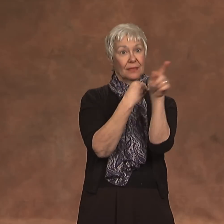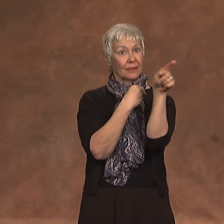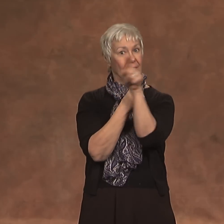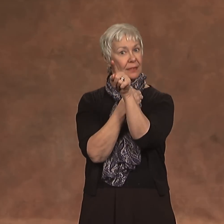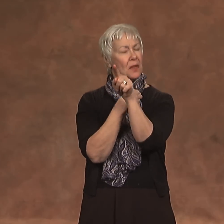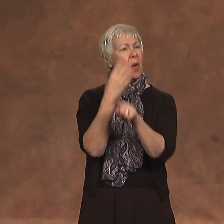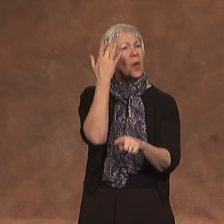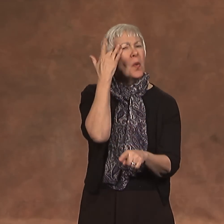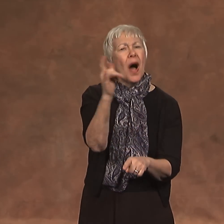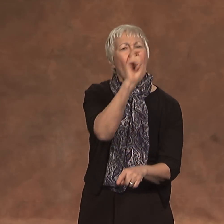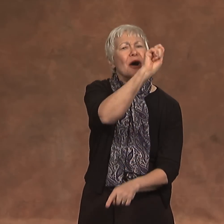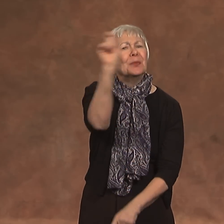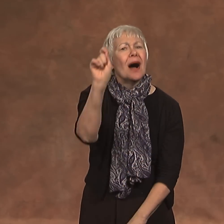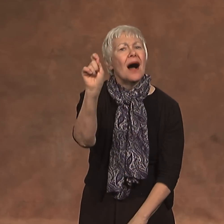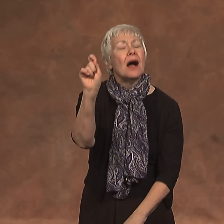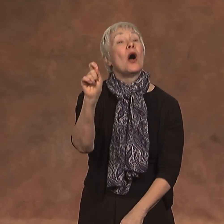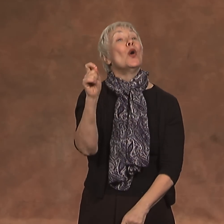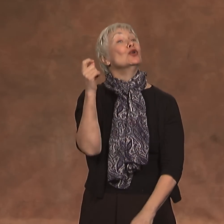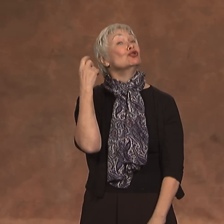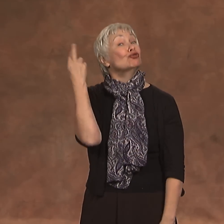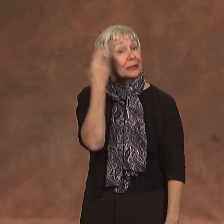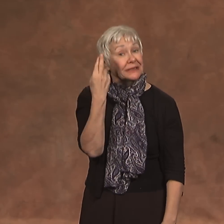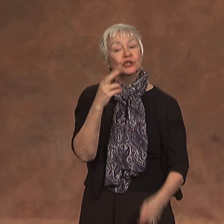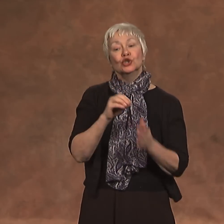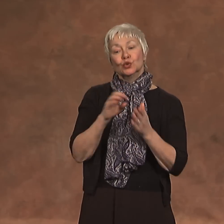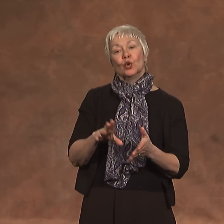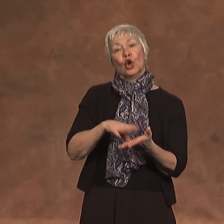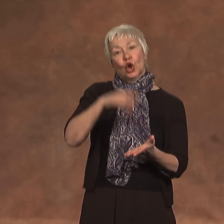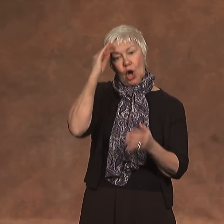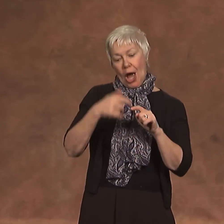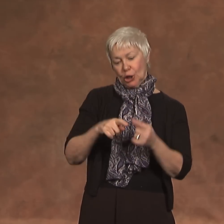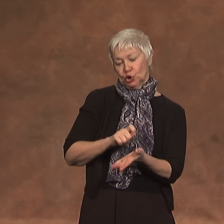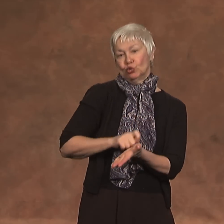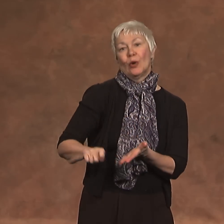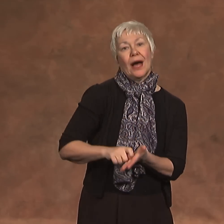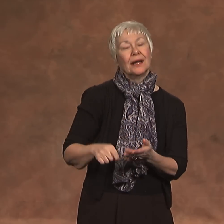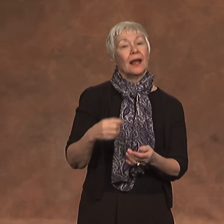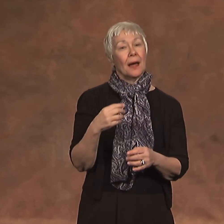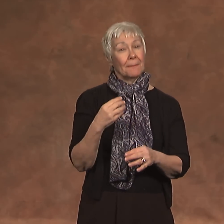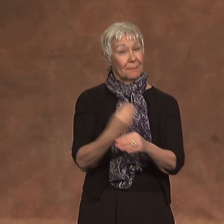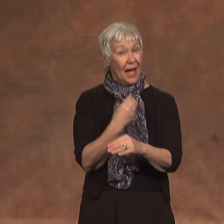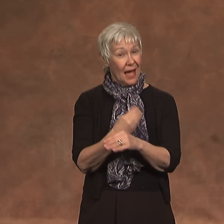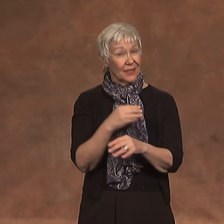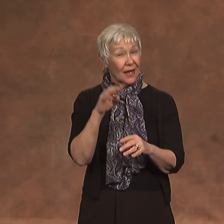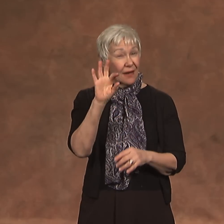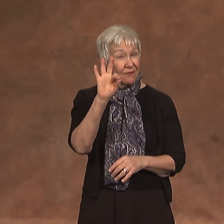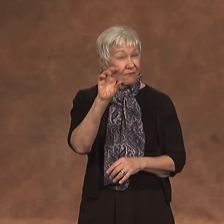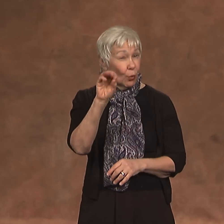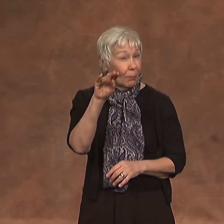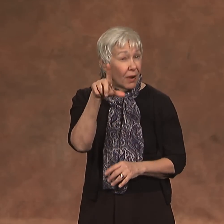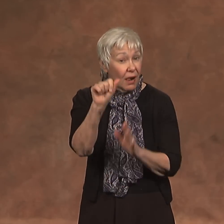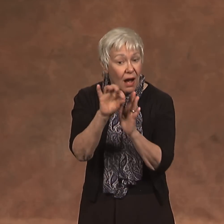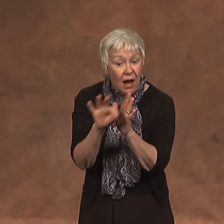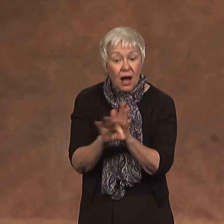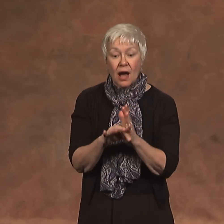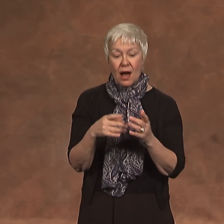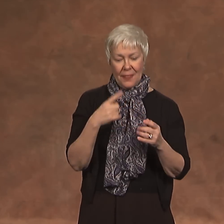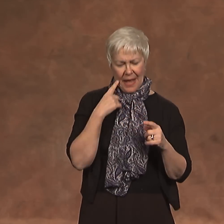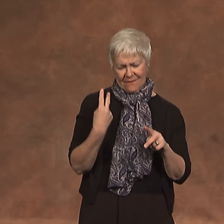written element is important to students' learning. They learn how to write and formulate math equations so that they can learn to